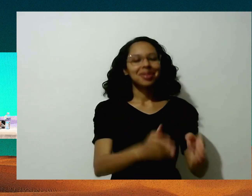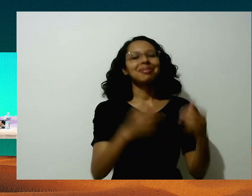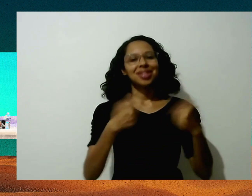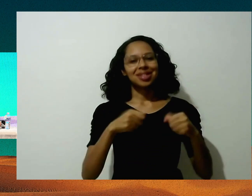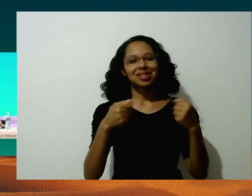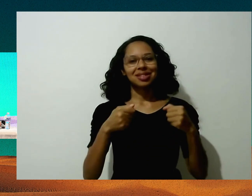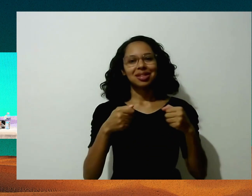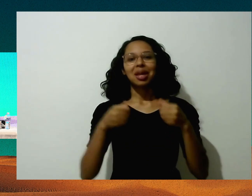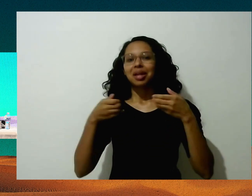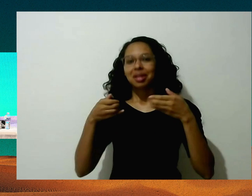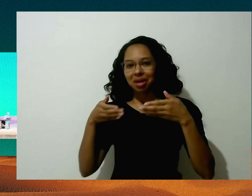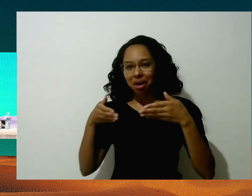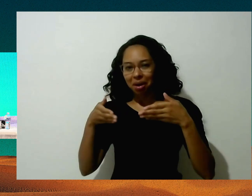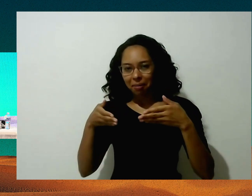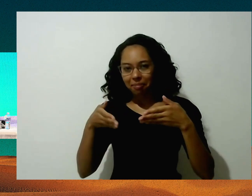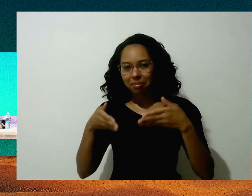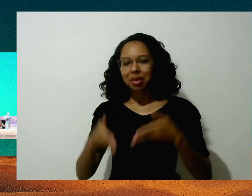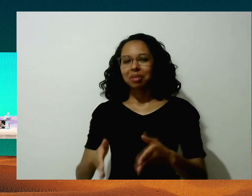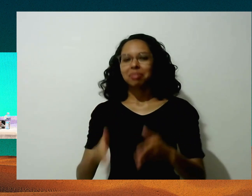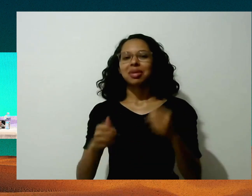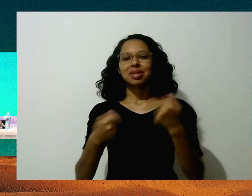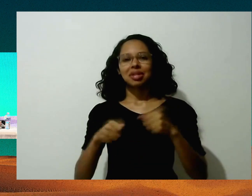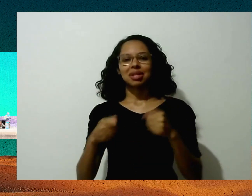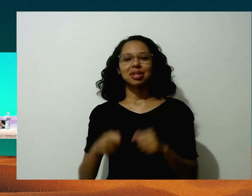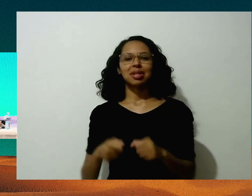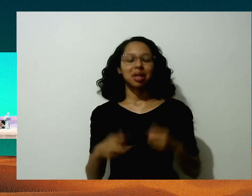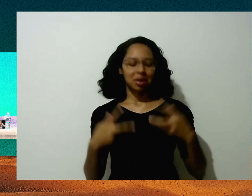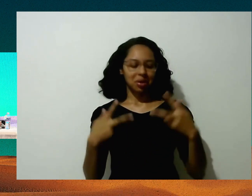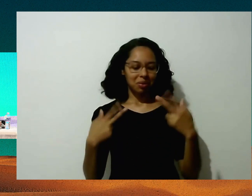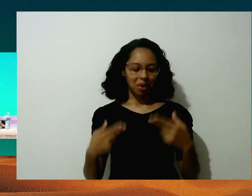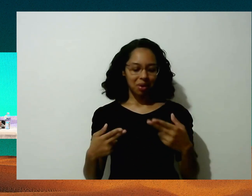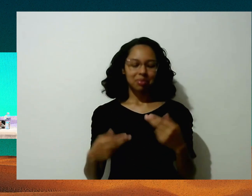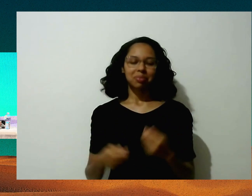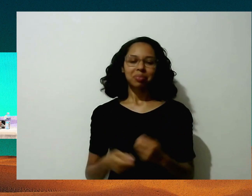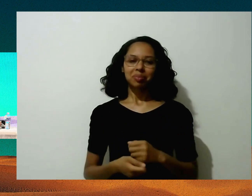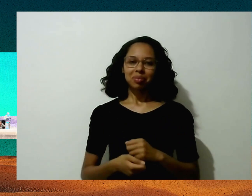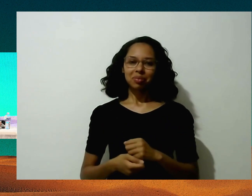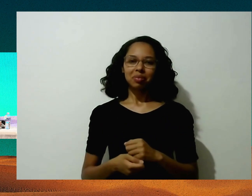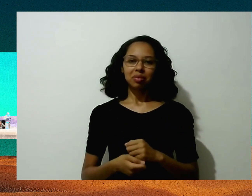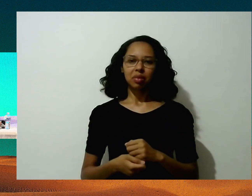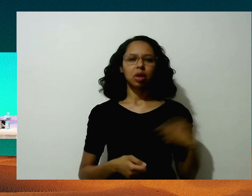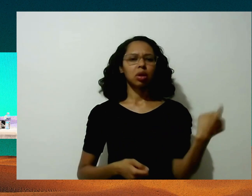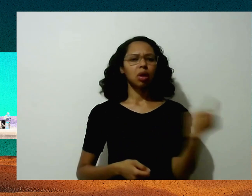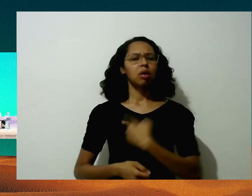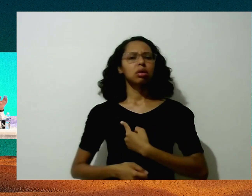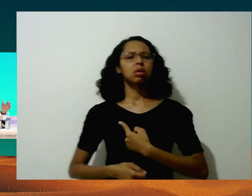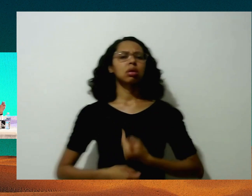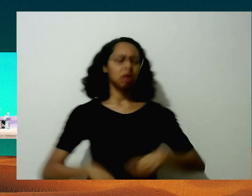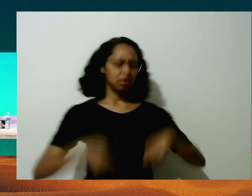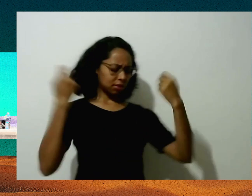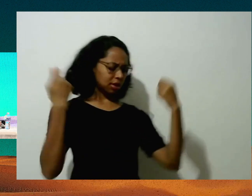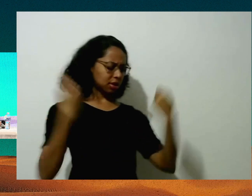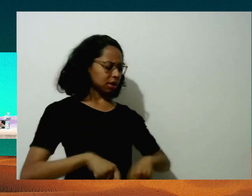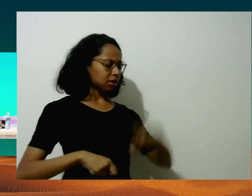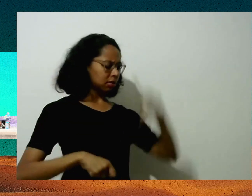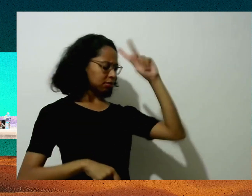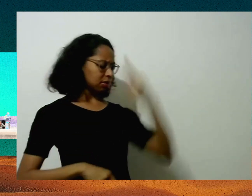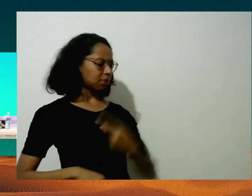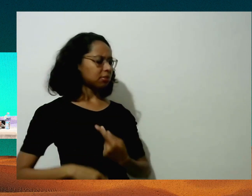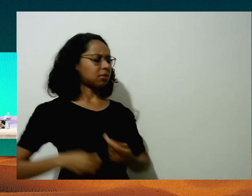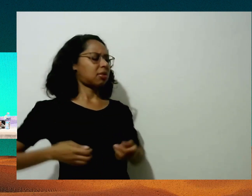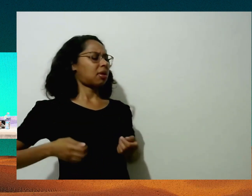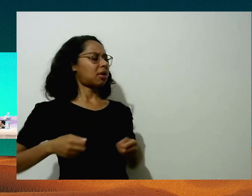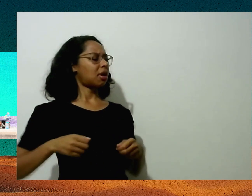God wants you and I to take. Não vai pelo caminho da capacidade, Do not take the path of capacity, mas